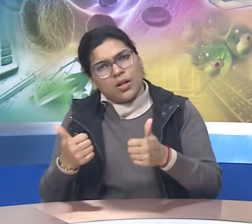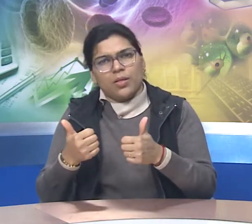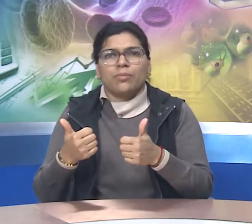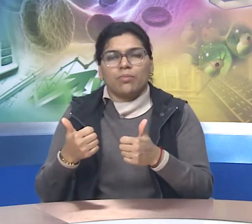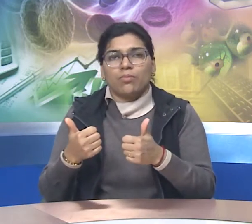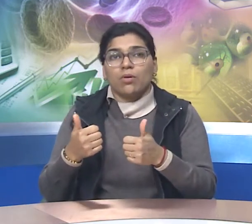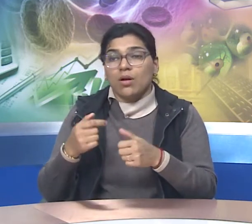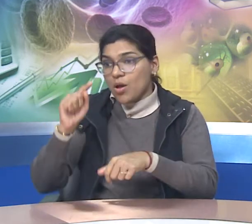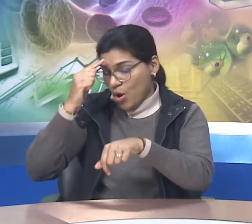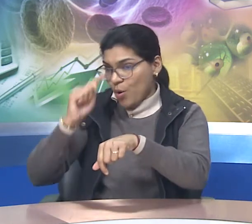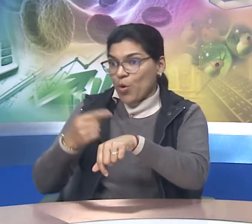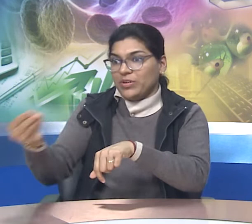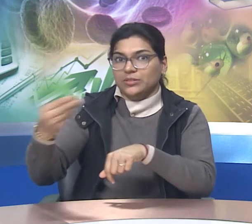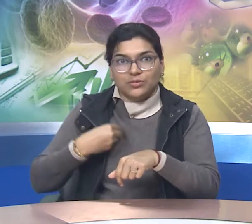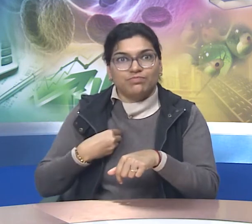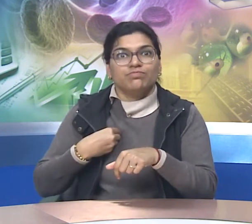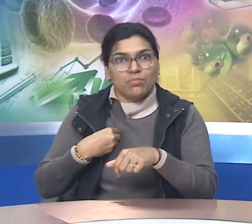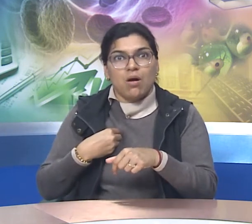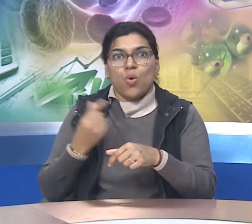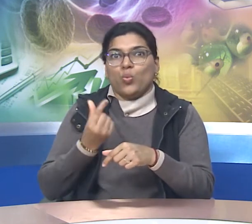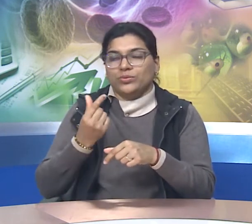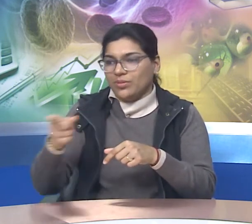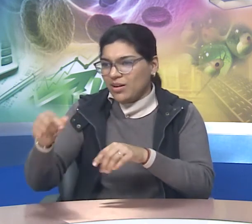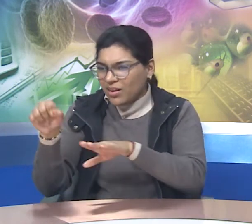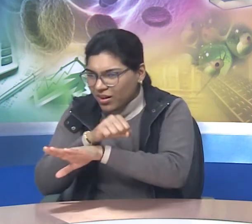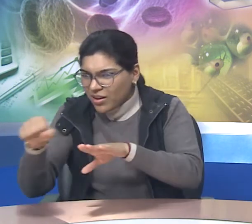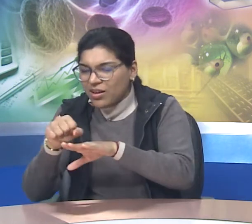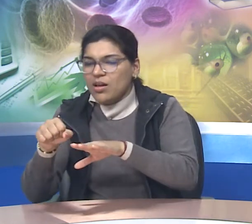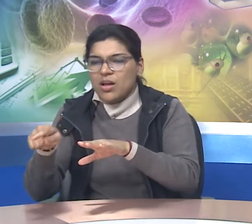had reluctantly added to give me a chance,